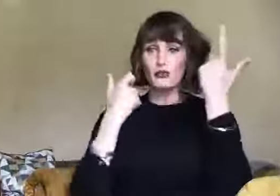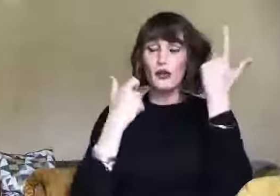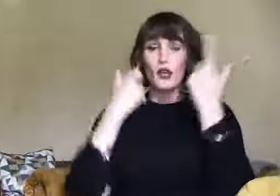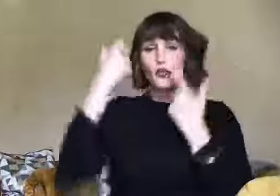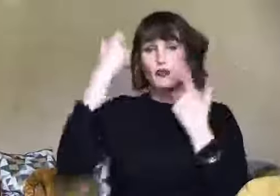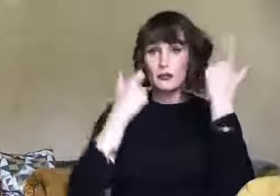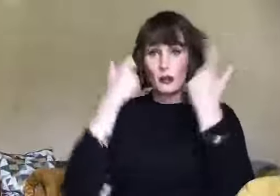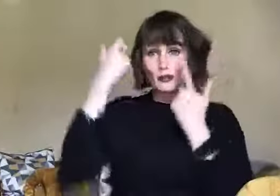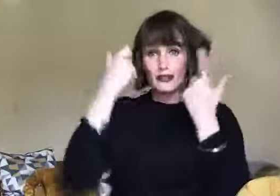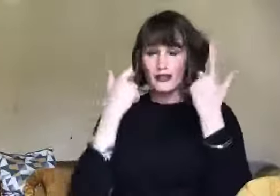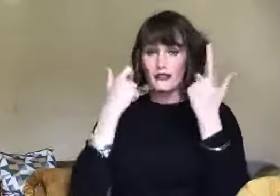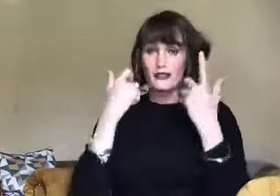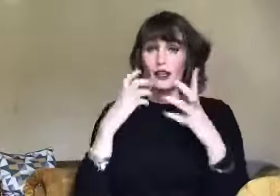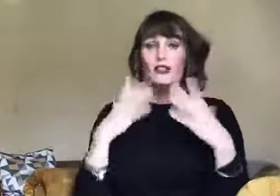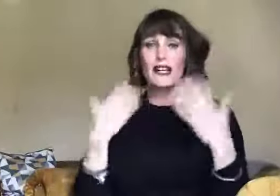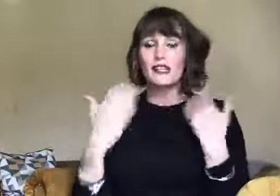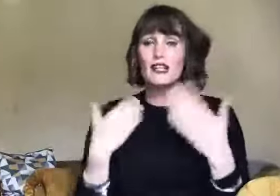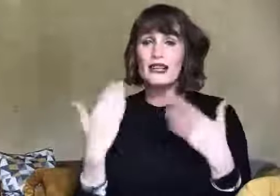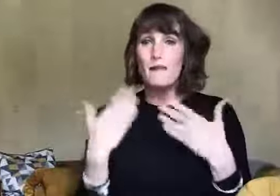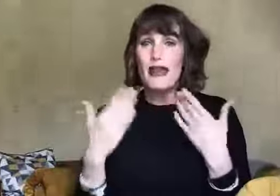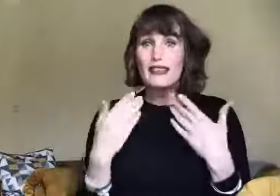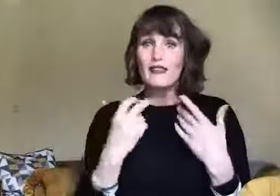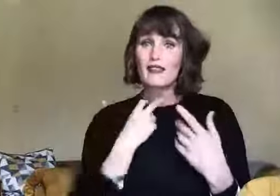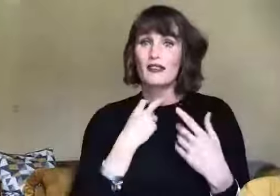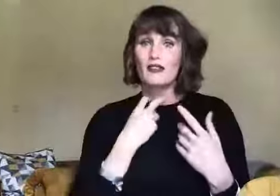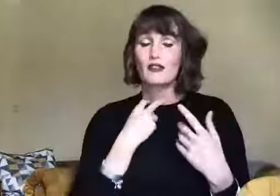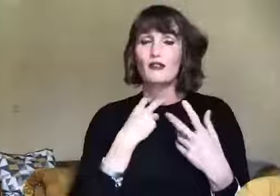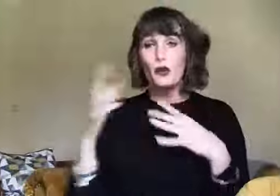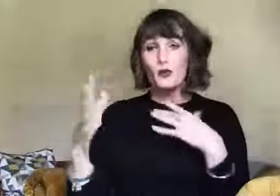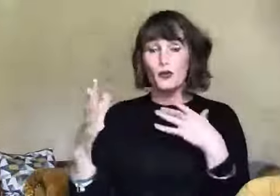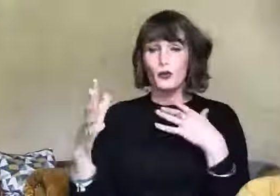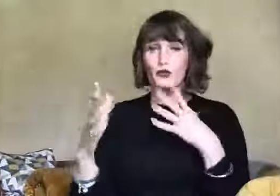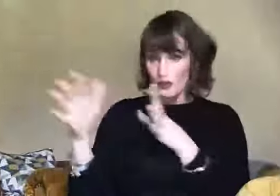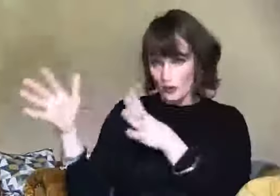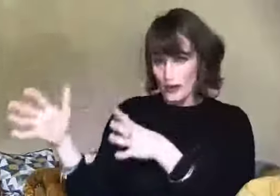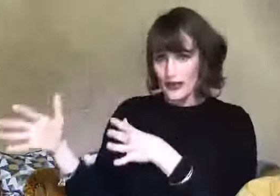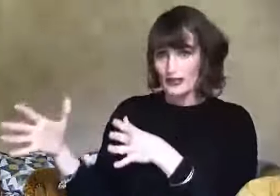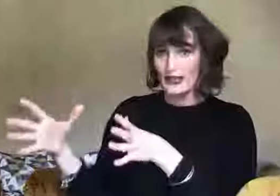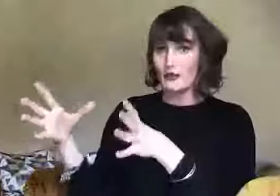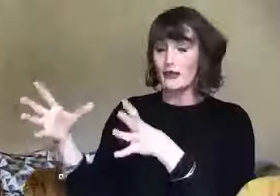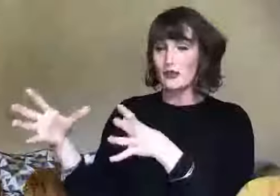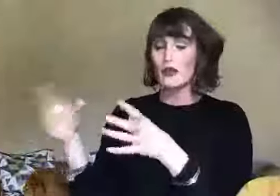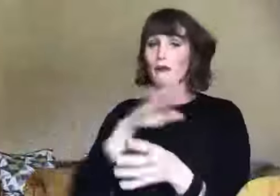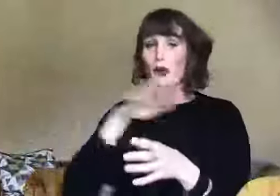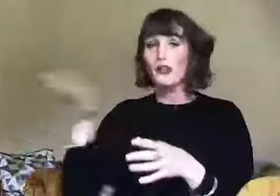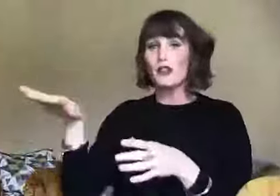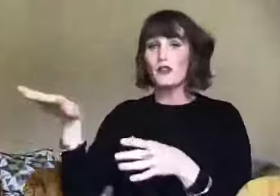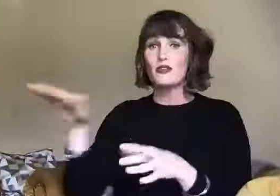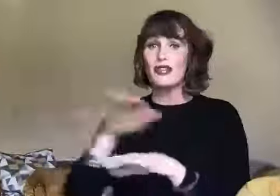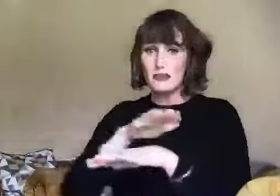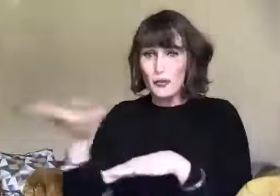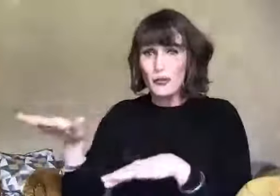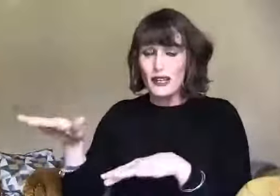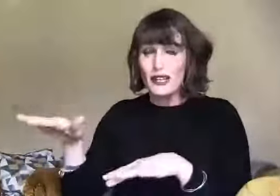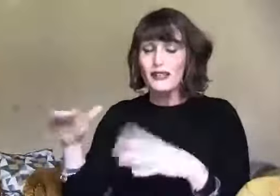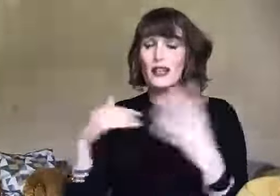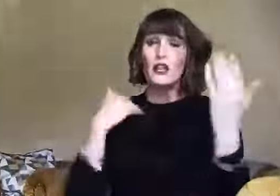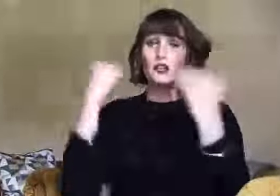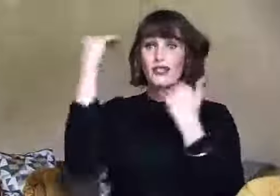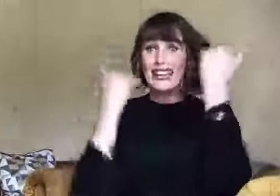facial responses to actually make the vocal. So like I said, if we talk in monotone, it's boring. So they